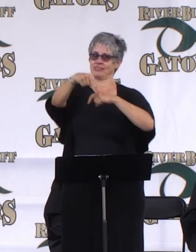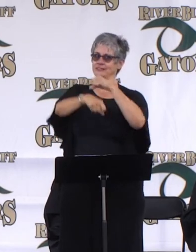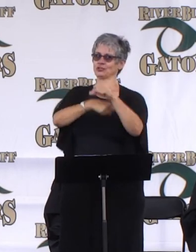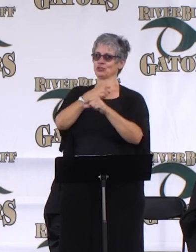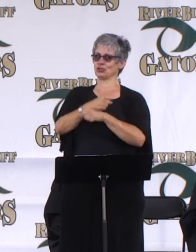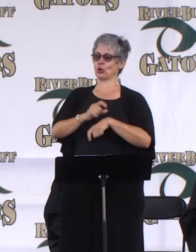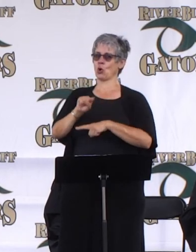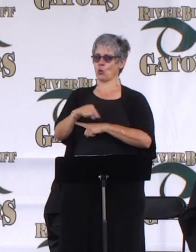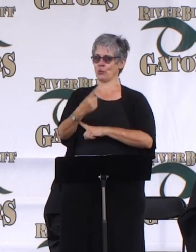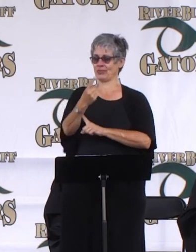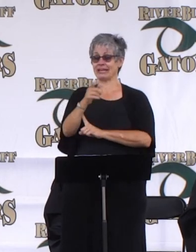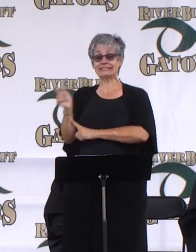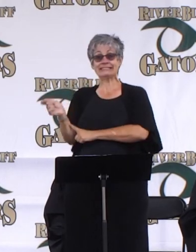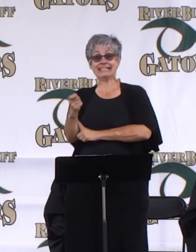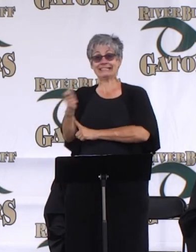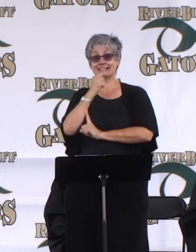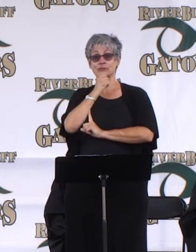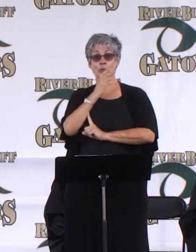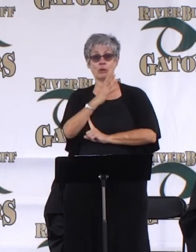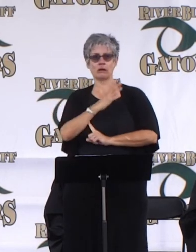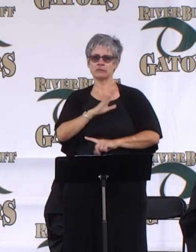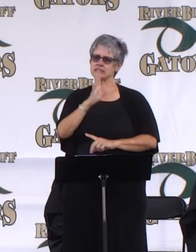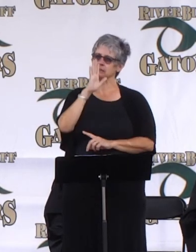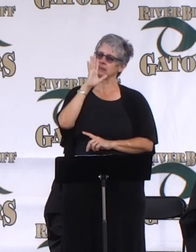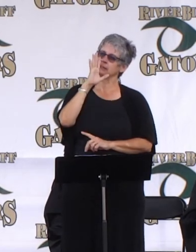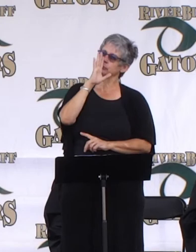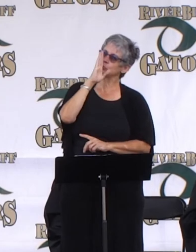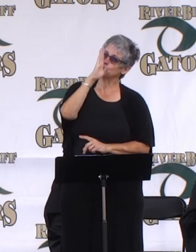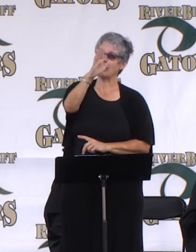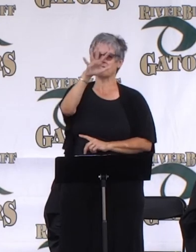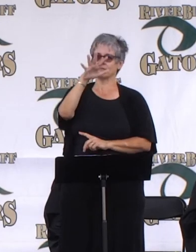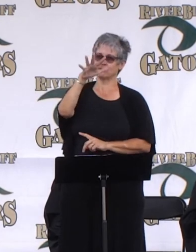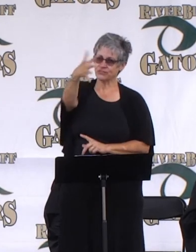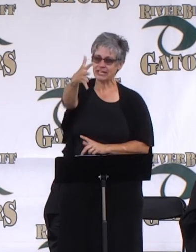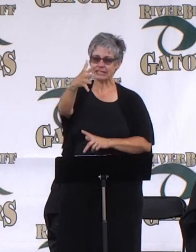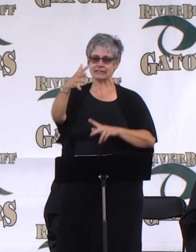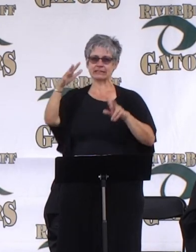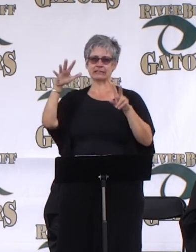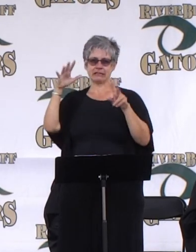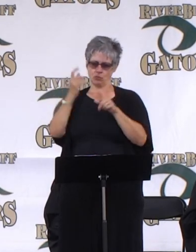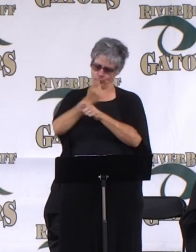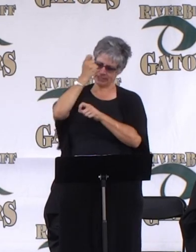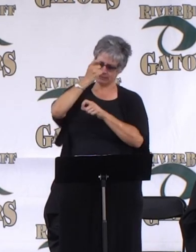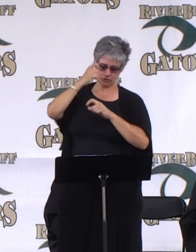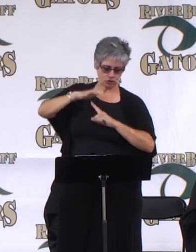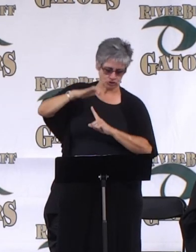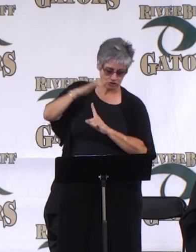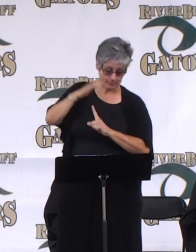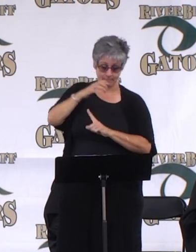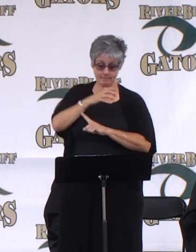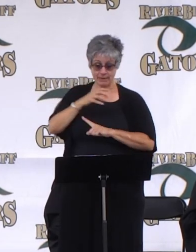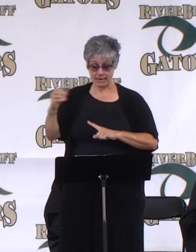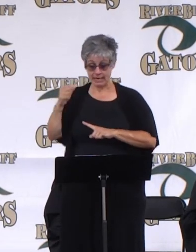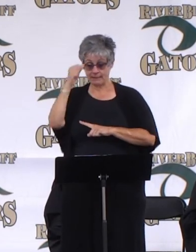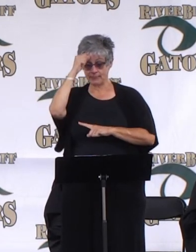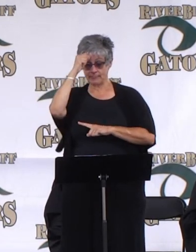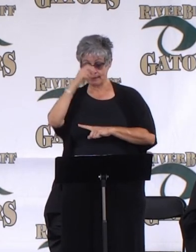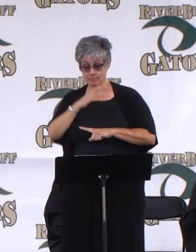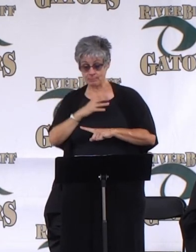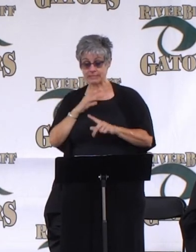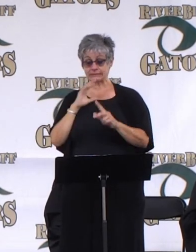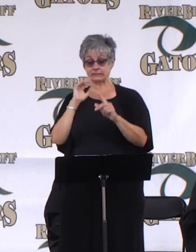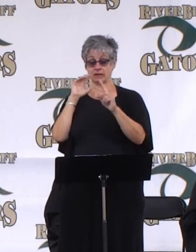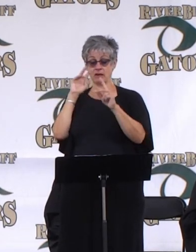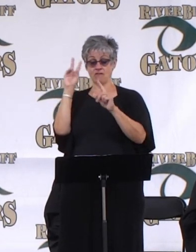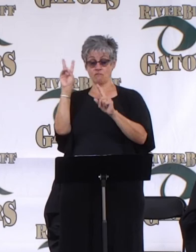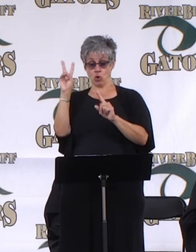team won their fifth straight region title. The men's varsity track and field team finished third overall in 5A. And the